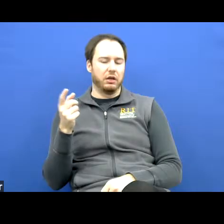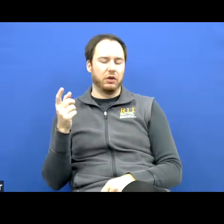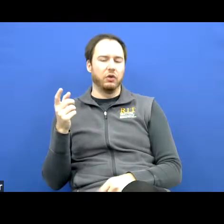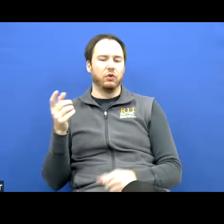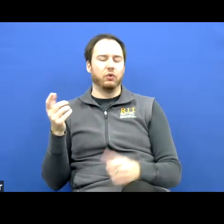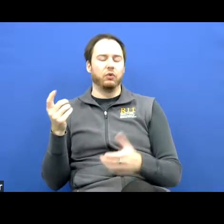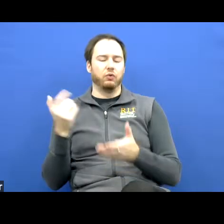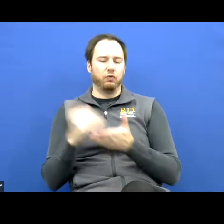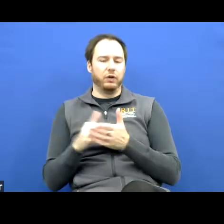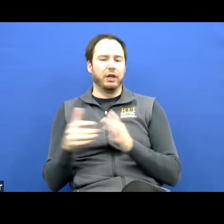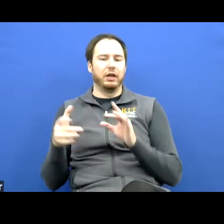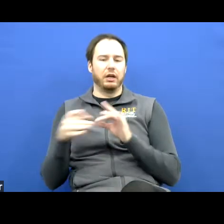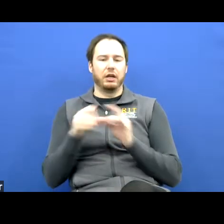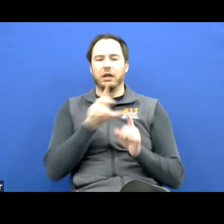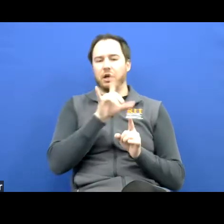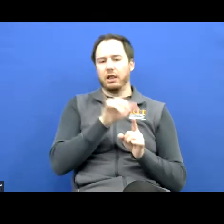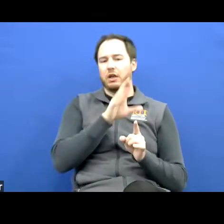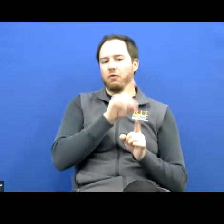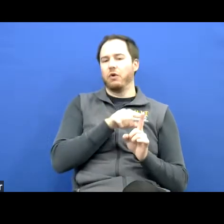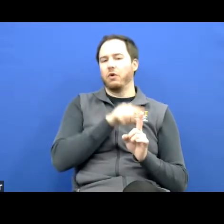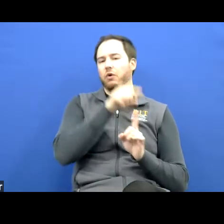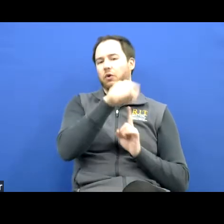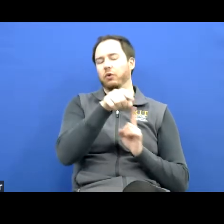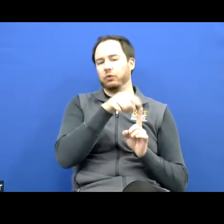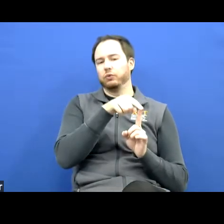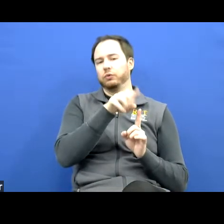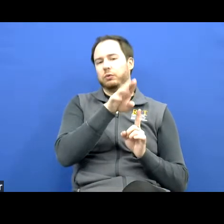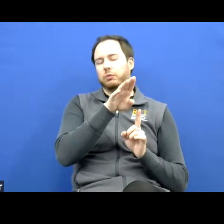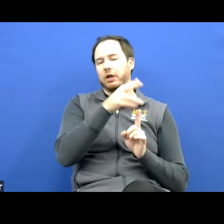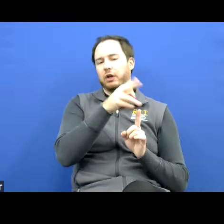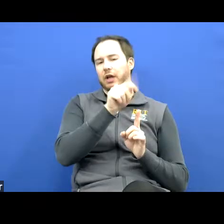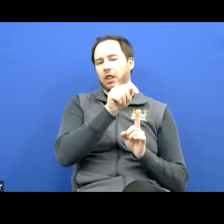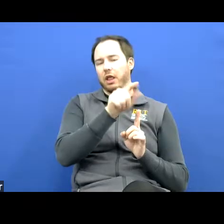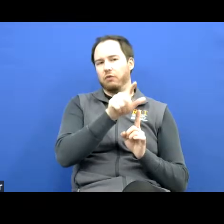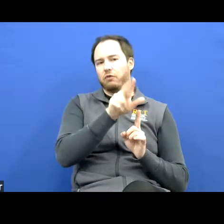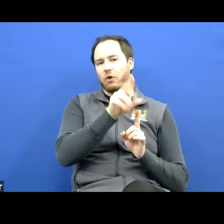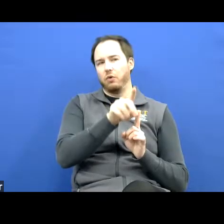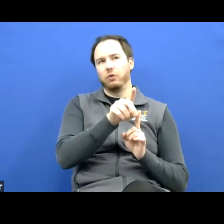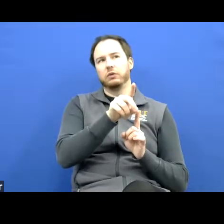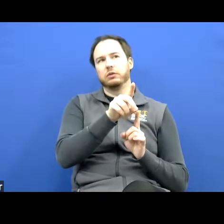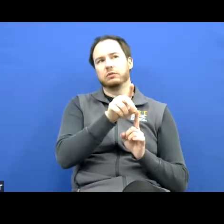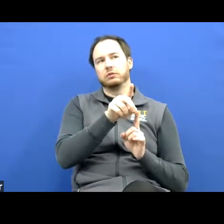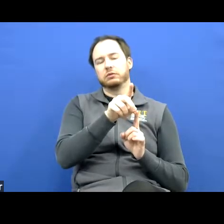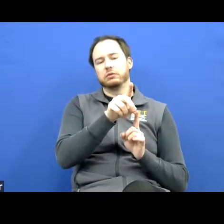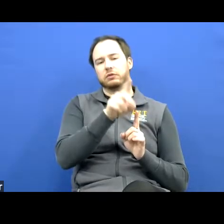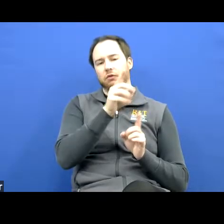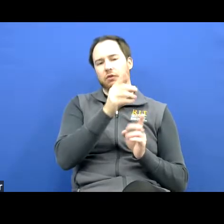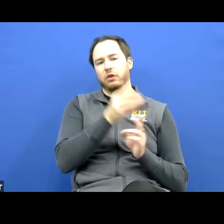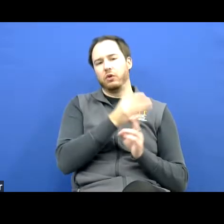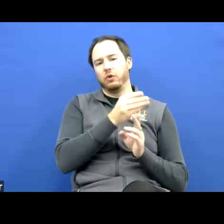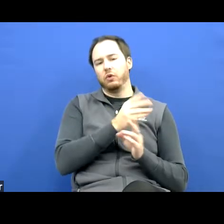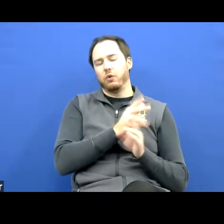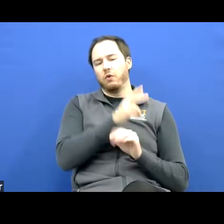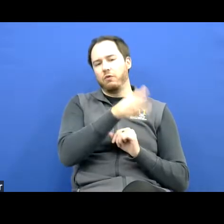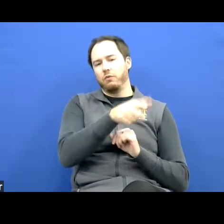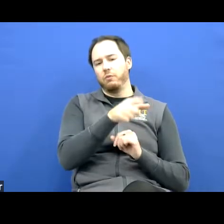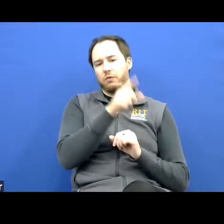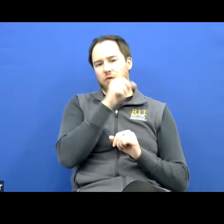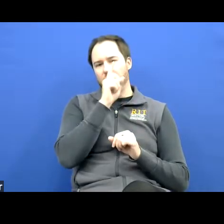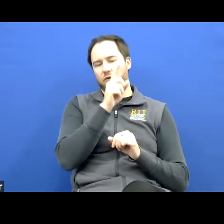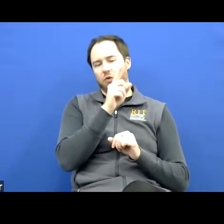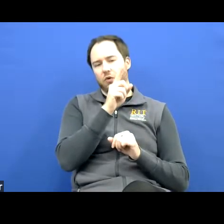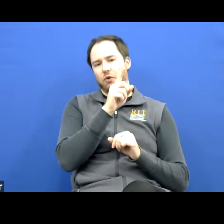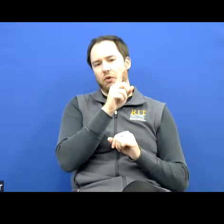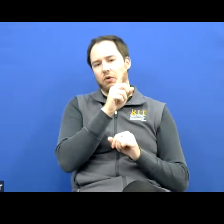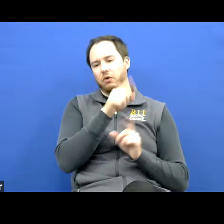reconnected Clay Road to Barton and Chandler, put a new overpass after a 25-year